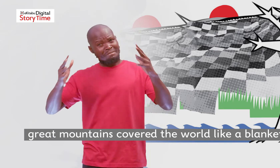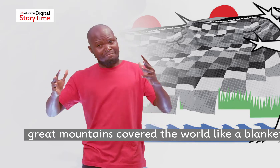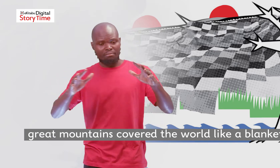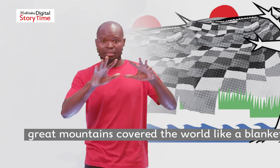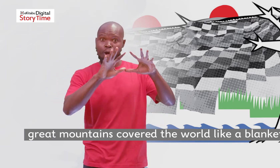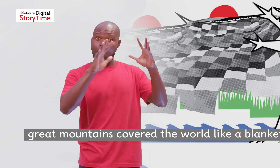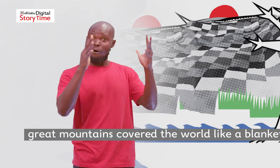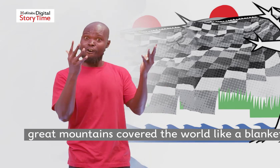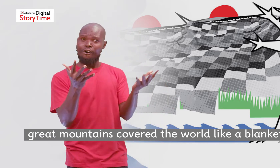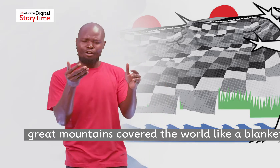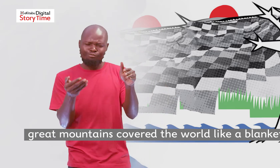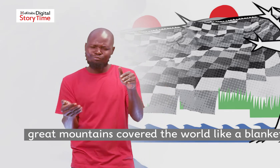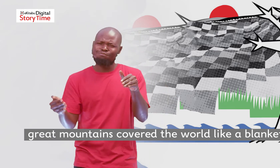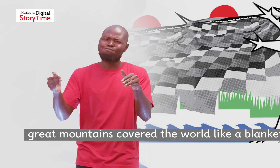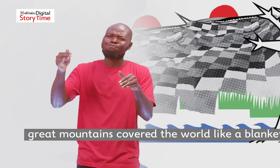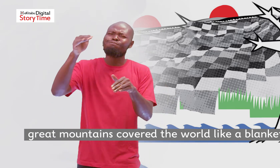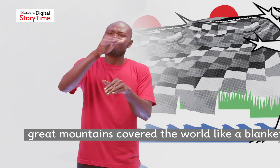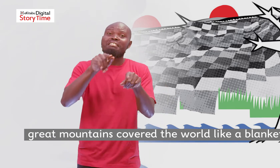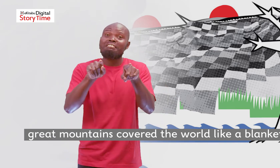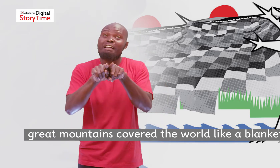great mountains covered the world like a blanket,